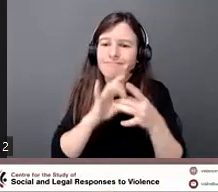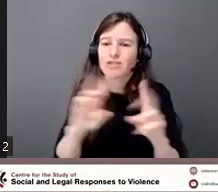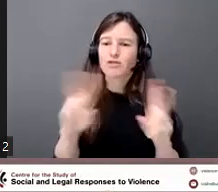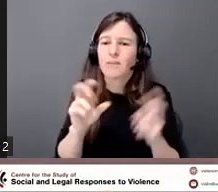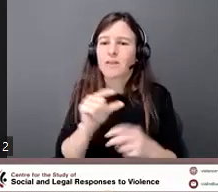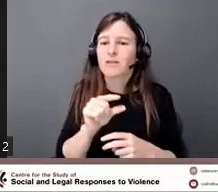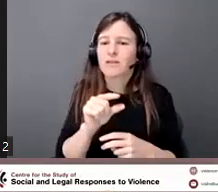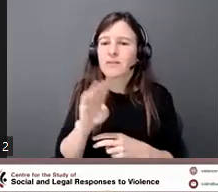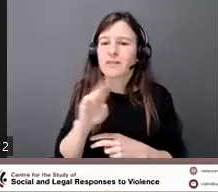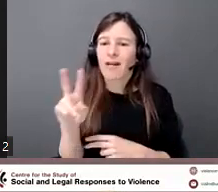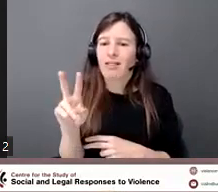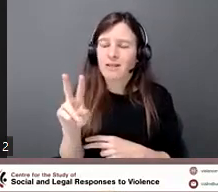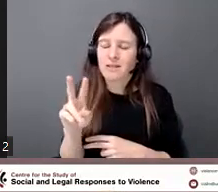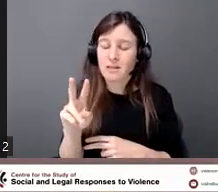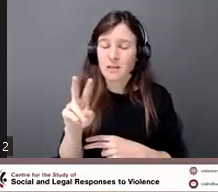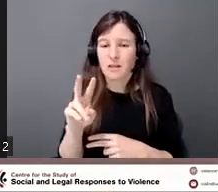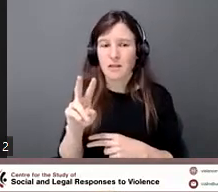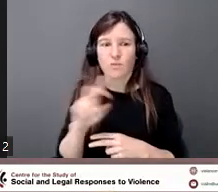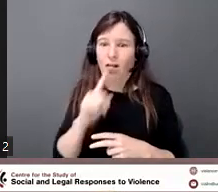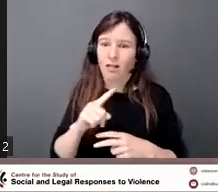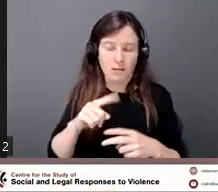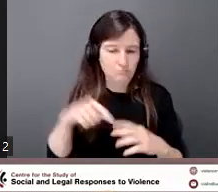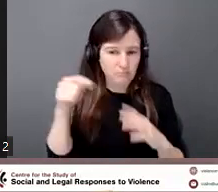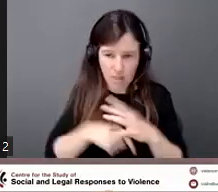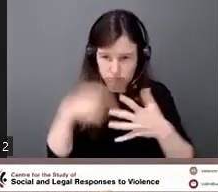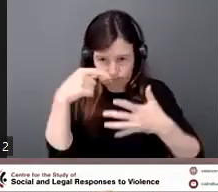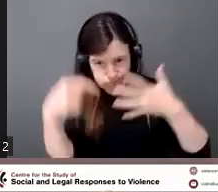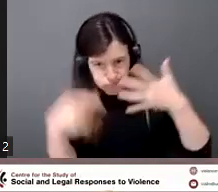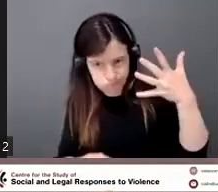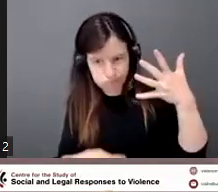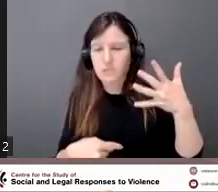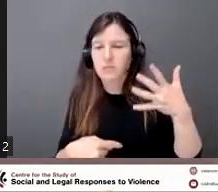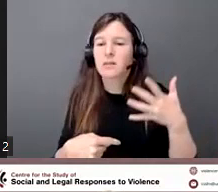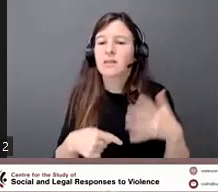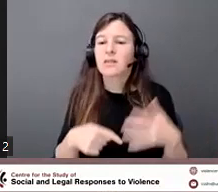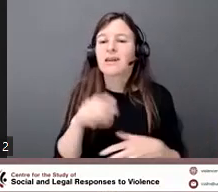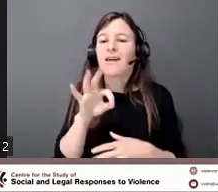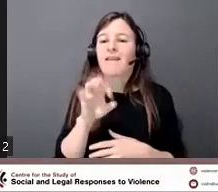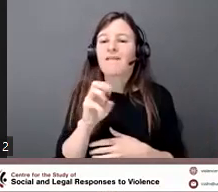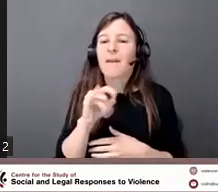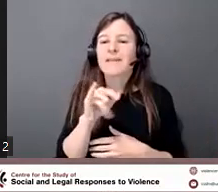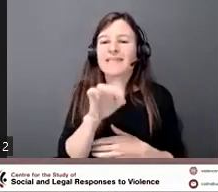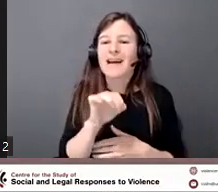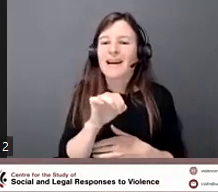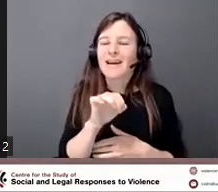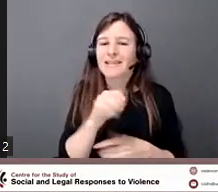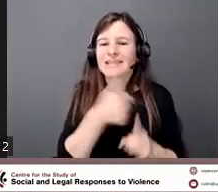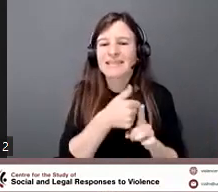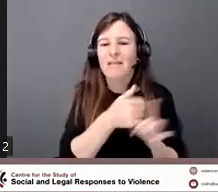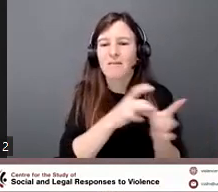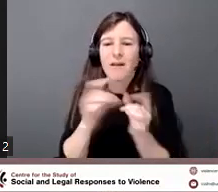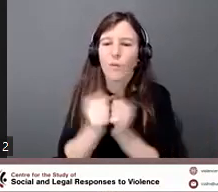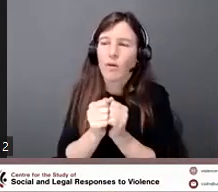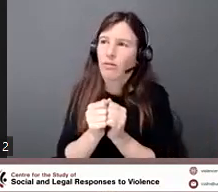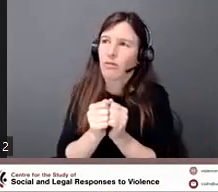term femicide, it's meant to be a social indicator or a barometer of sorts for those broader experiences that